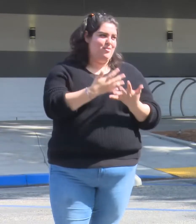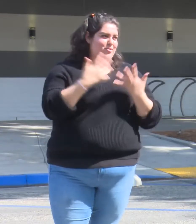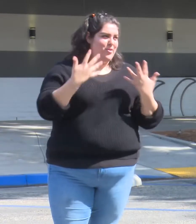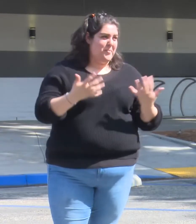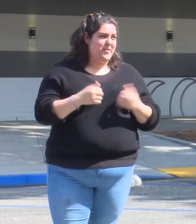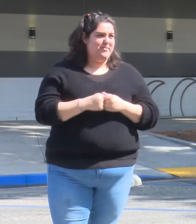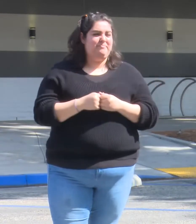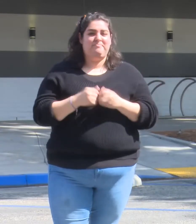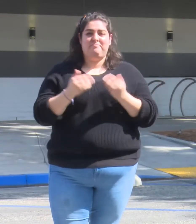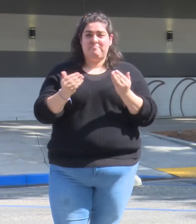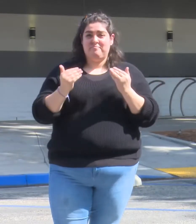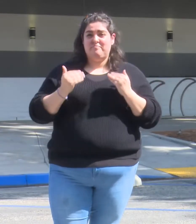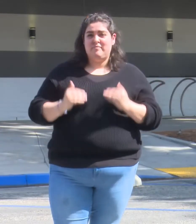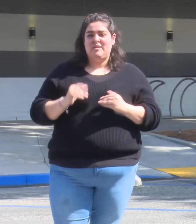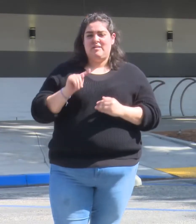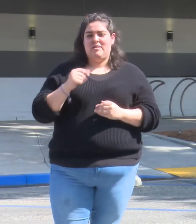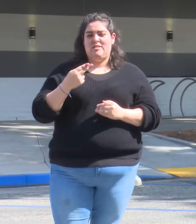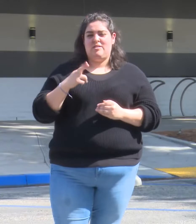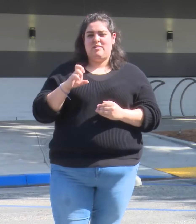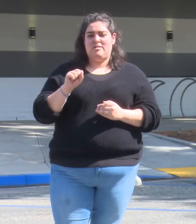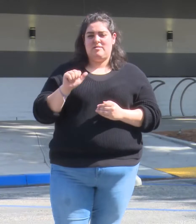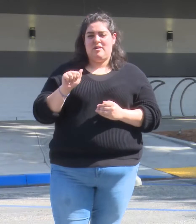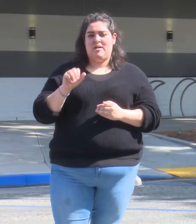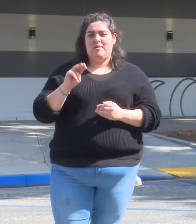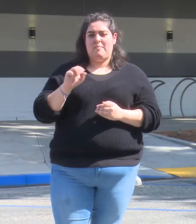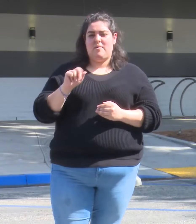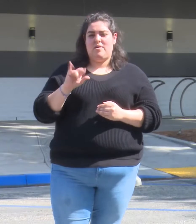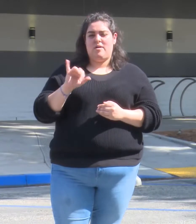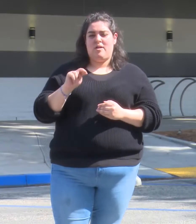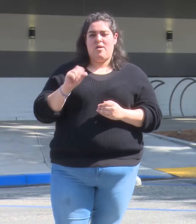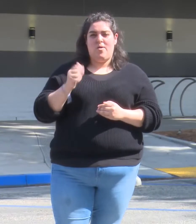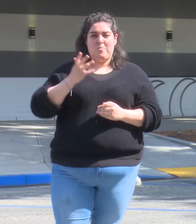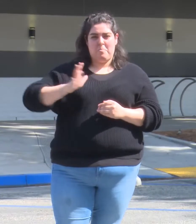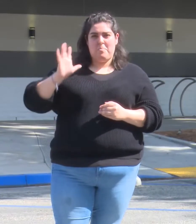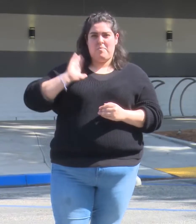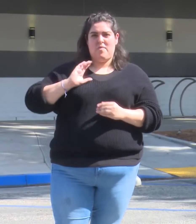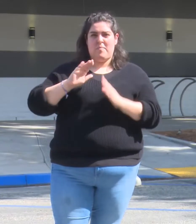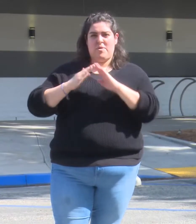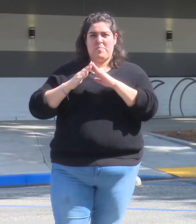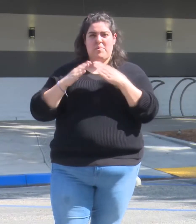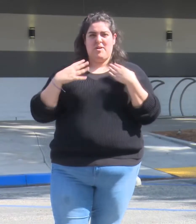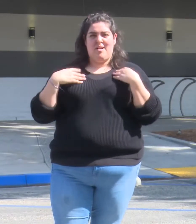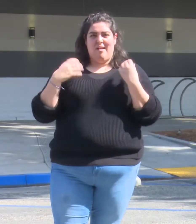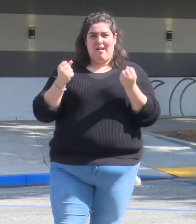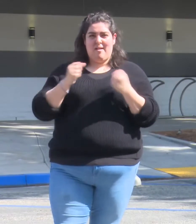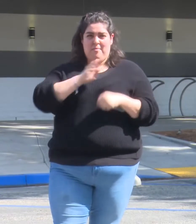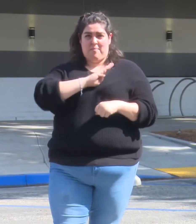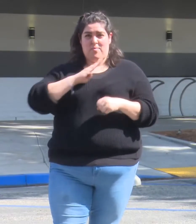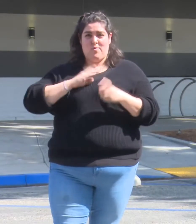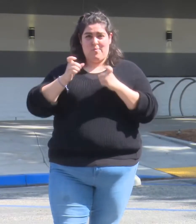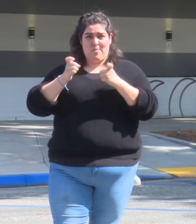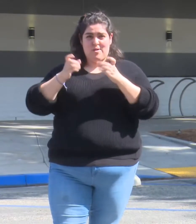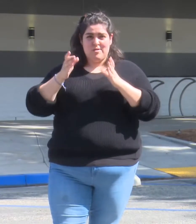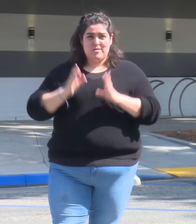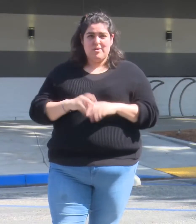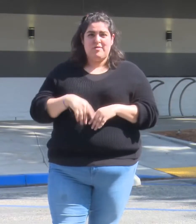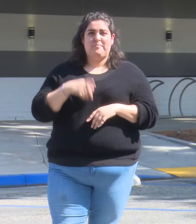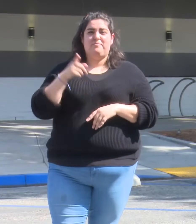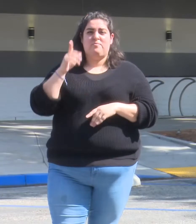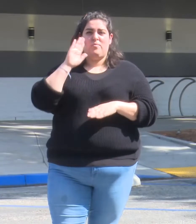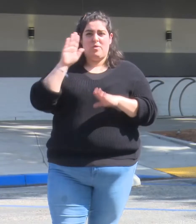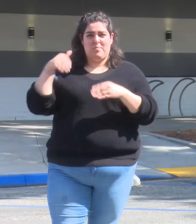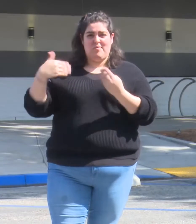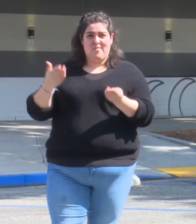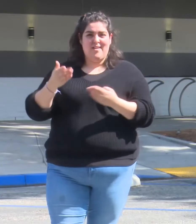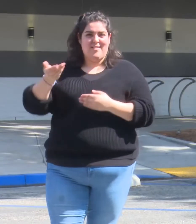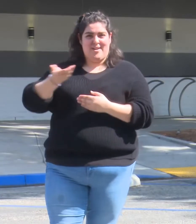So next I'd like to welcome Teresa Marino. She's the former Community Health Bureau Manager for the Health Department. She'll provide the introduction